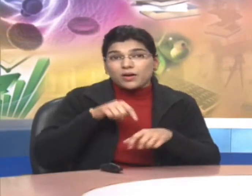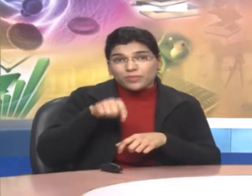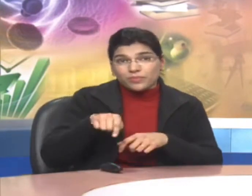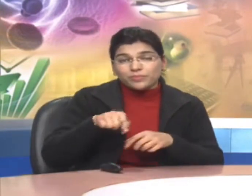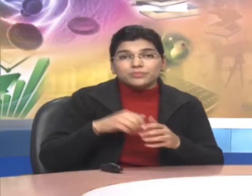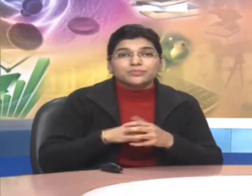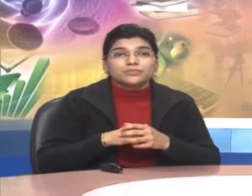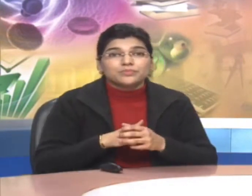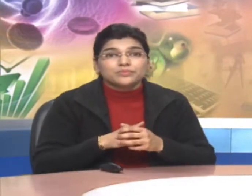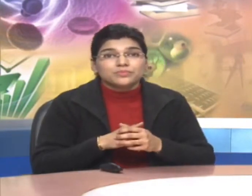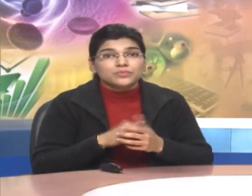And then, with a roar,